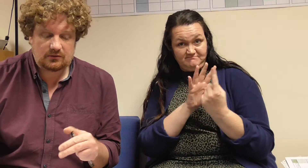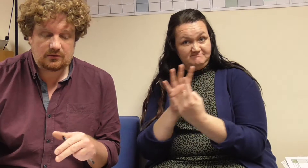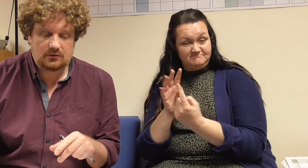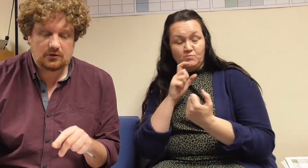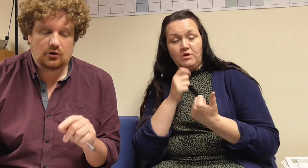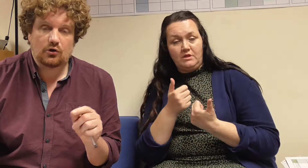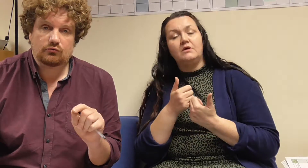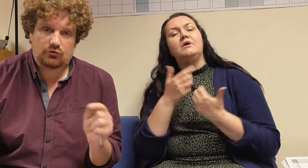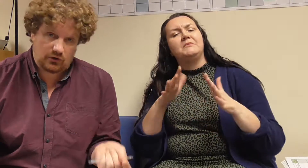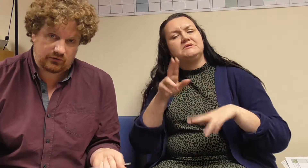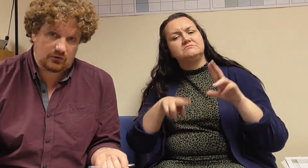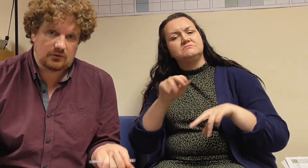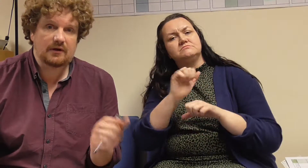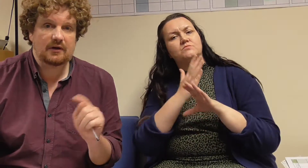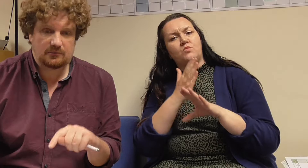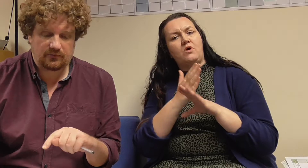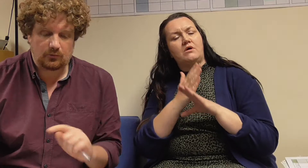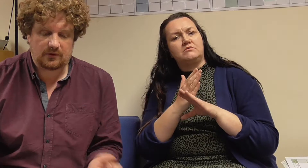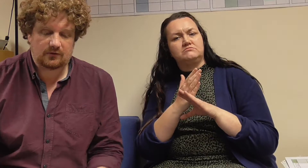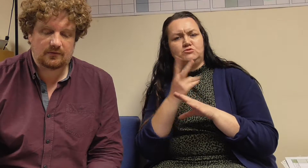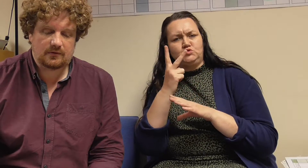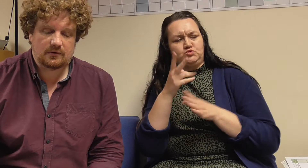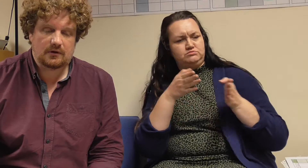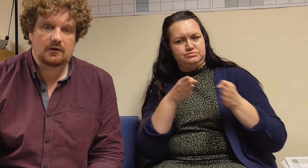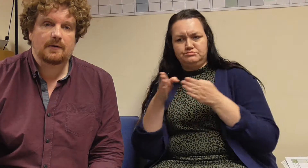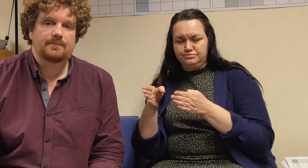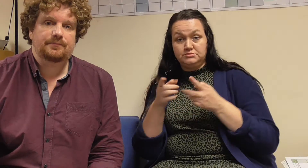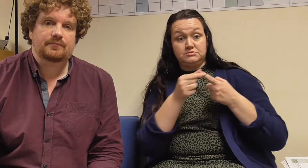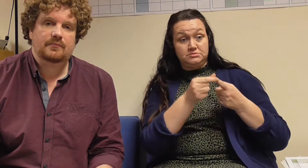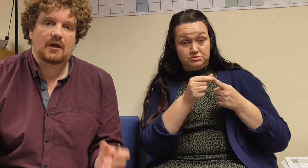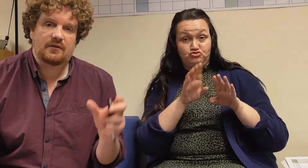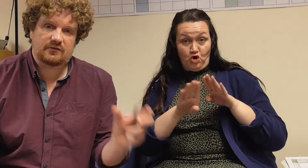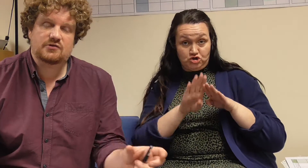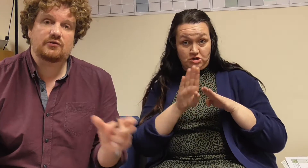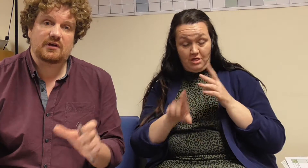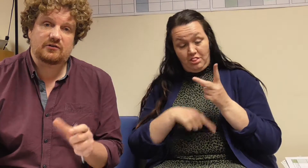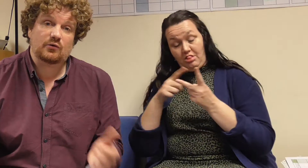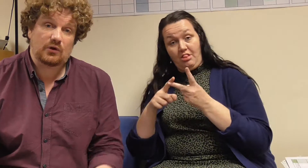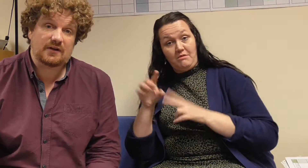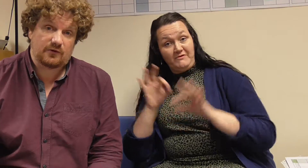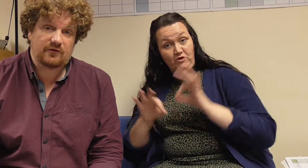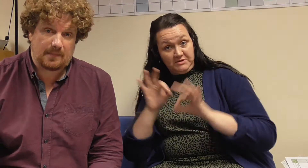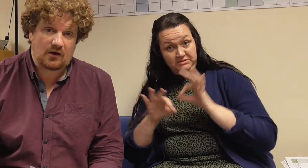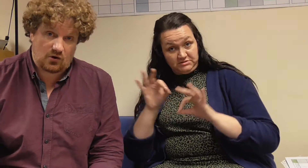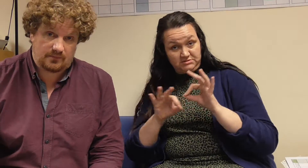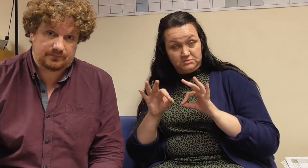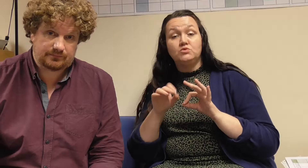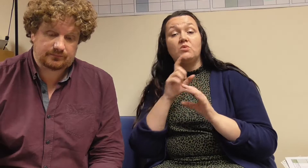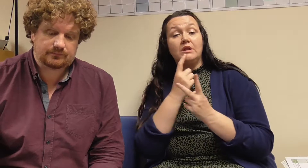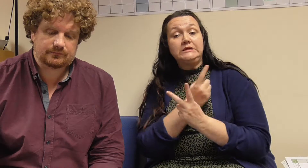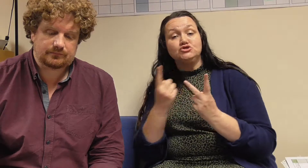stages: rehearsal and performance. And these are the 2 stages that we'll give you feedback